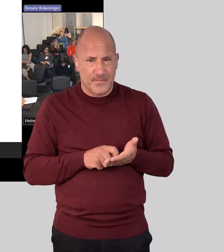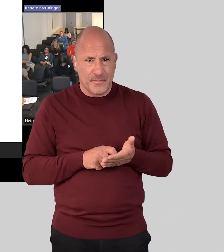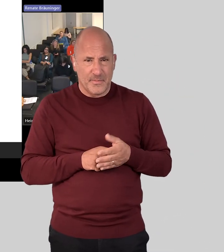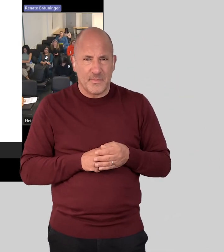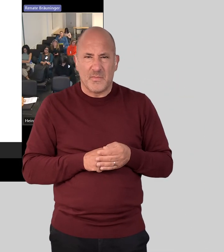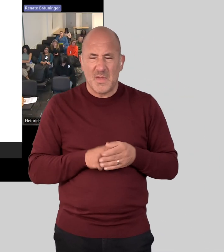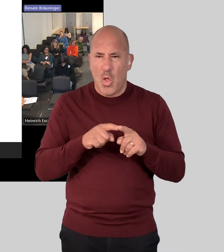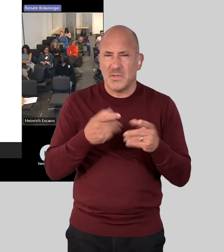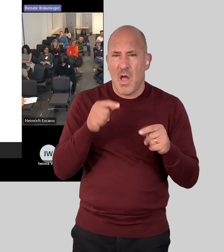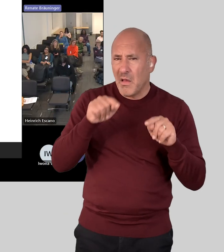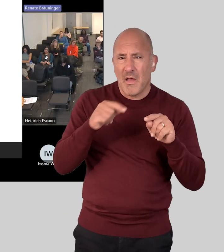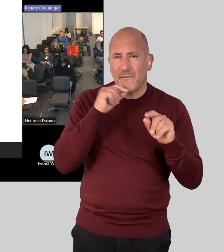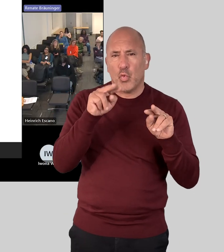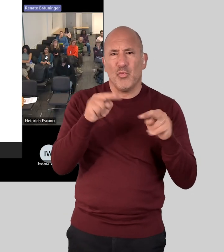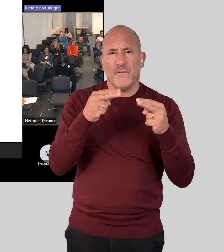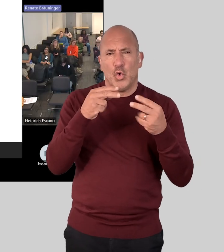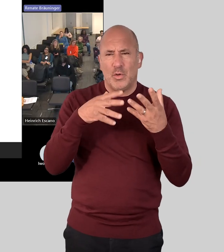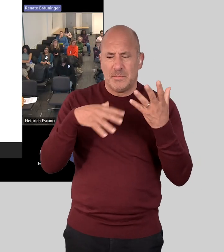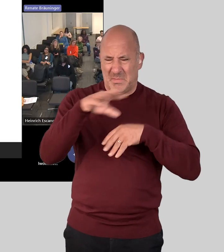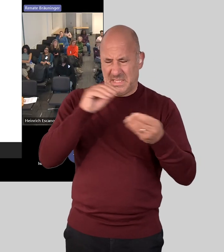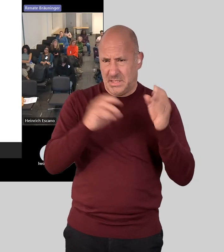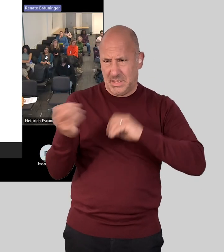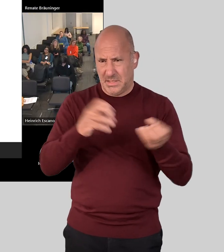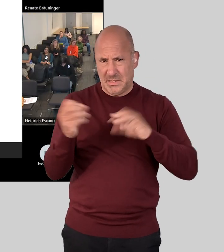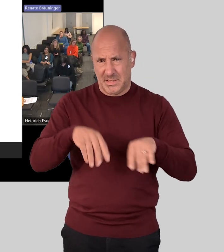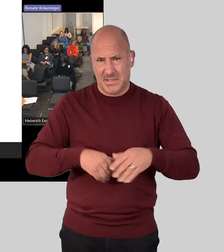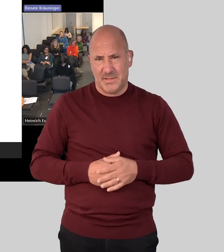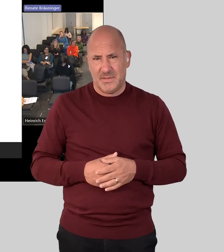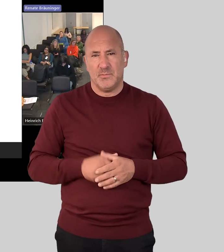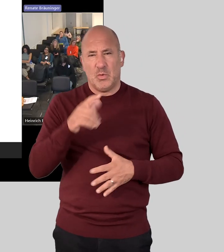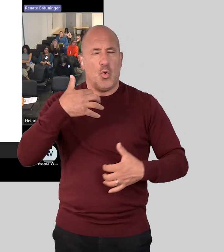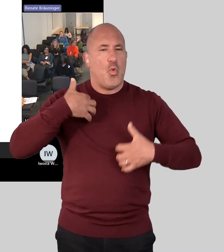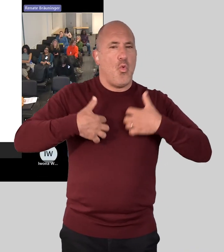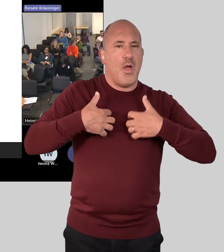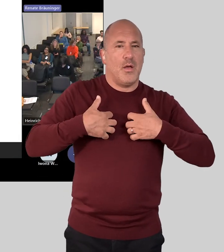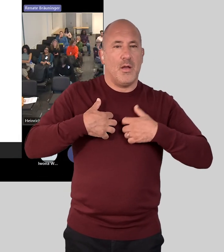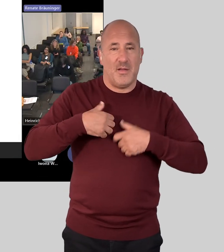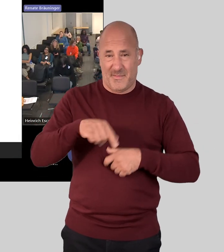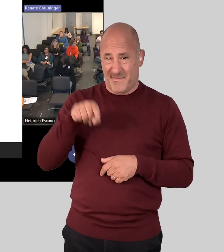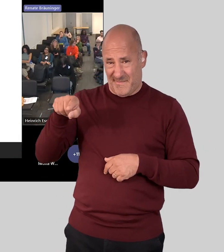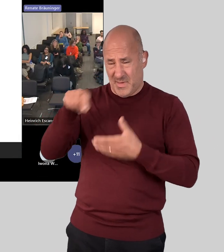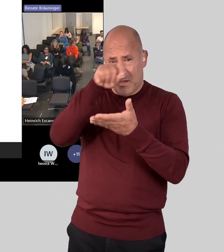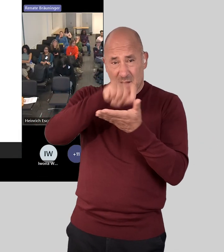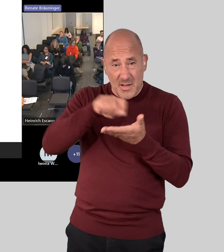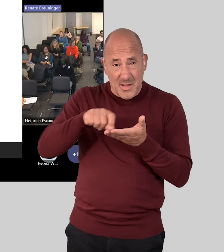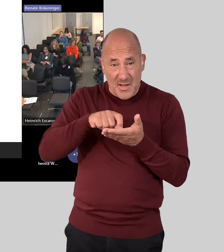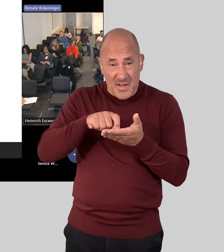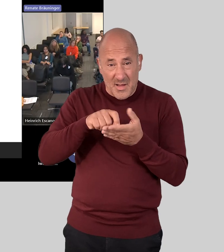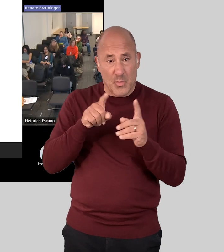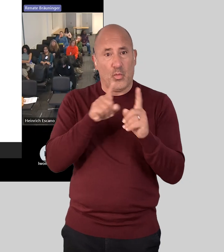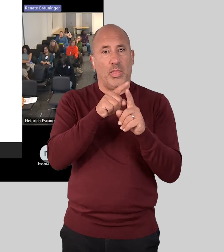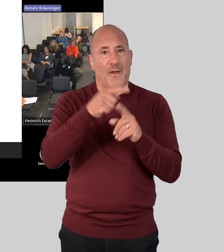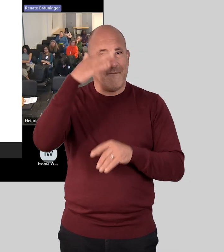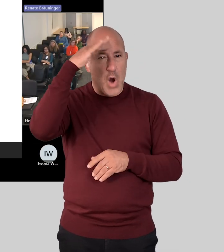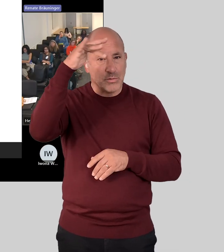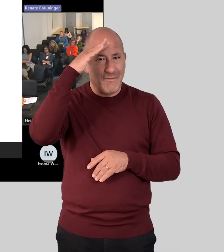and you have a few reviews of the work mixed with it. But what is really interesting, Kersmacher made those scores